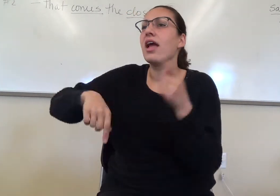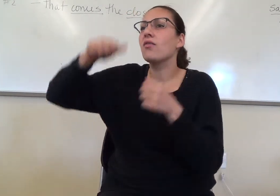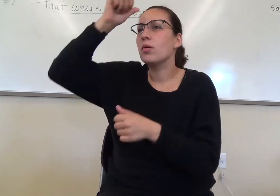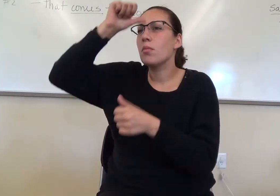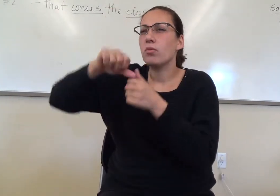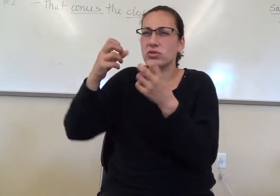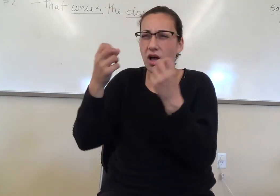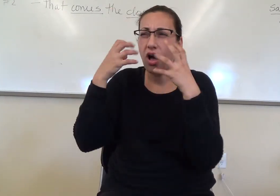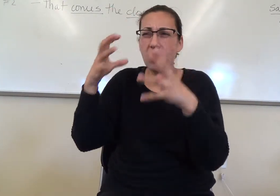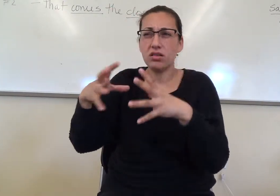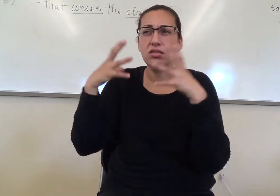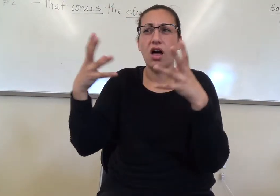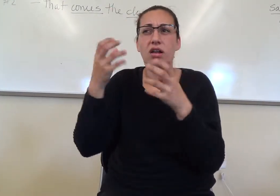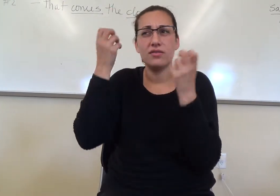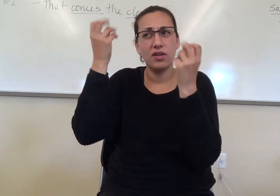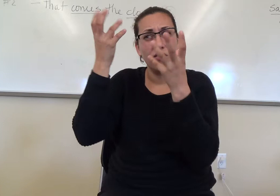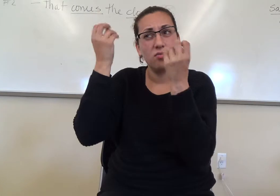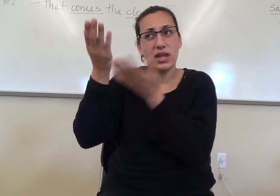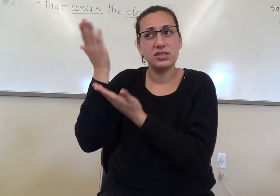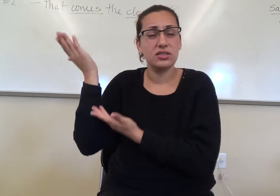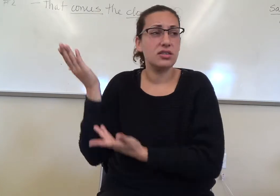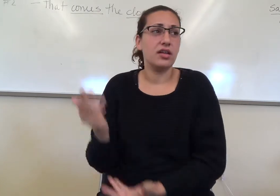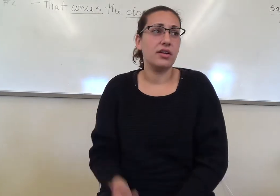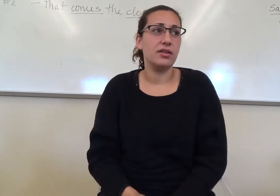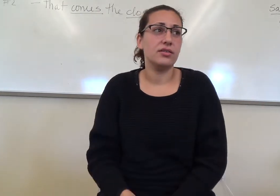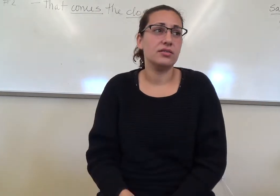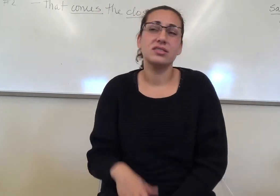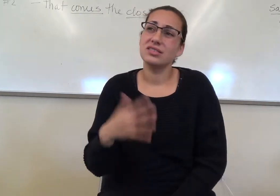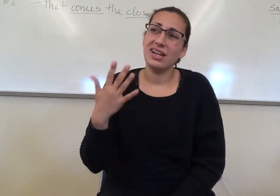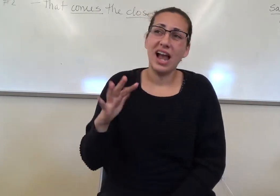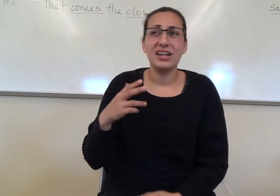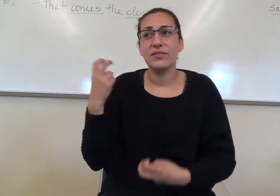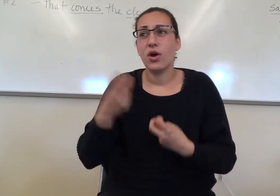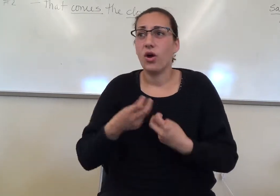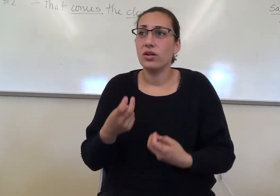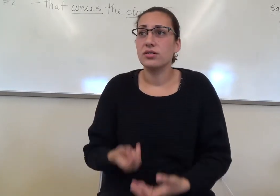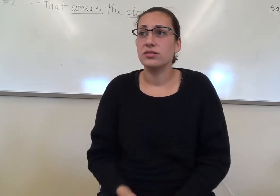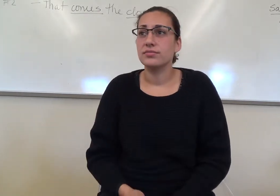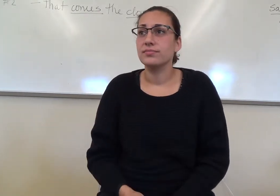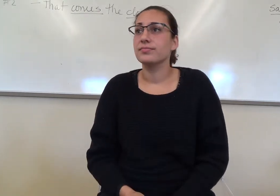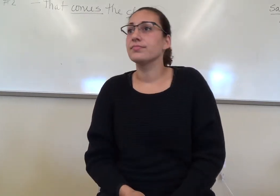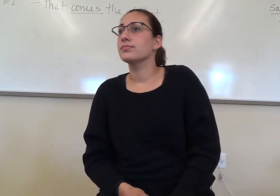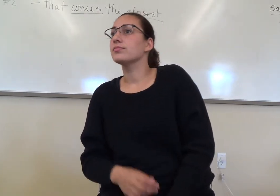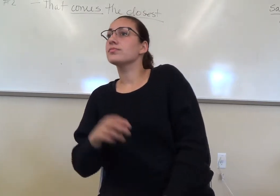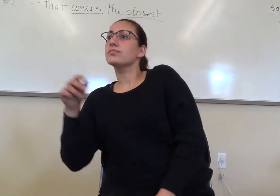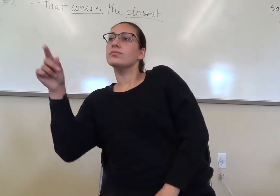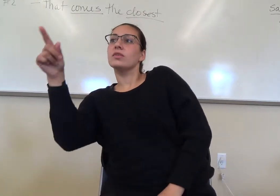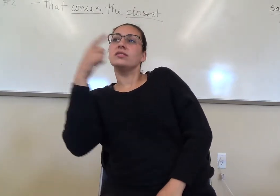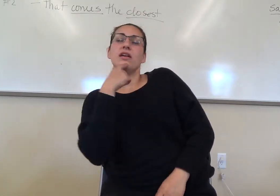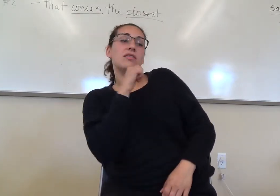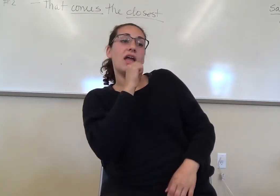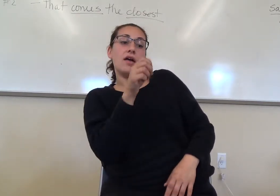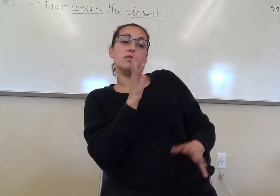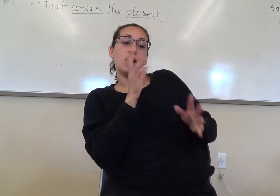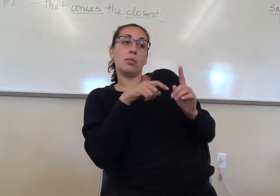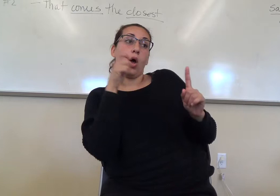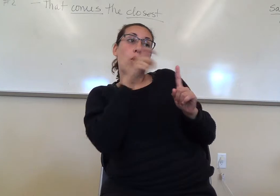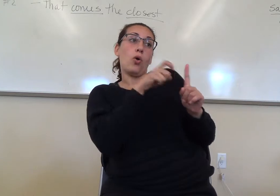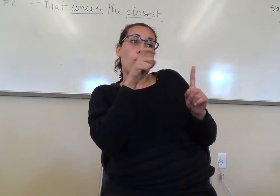of information here. Louise? What they have in common is sexual harassment. Well, what about